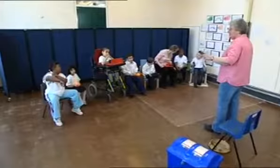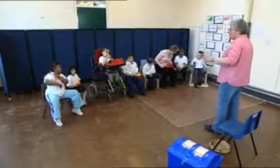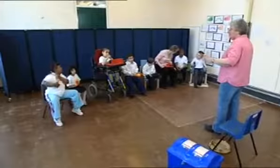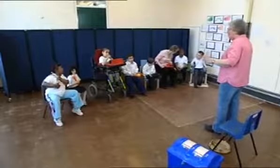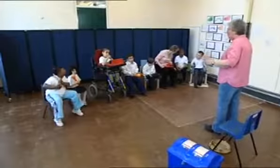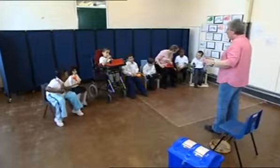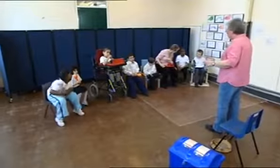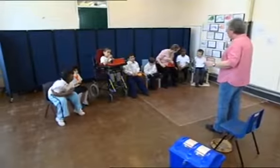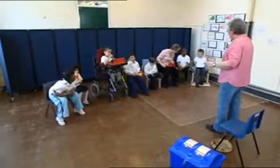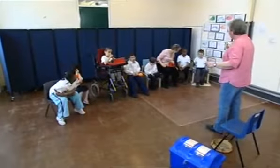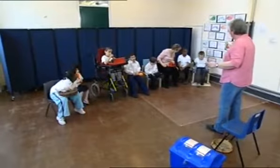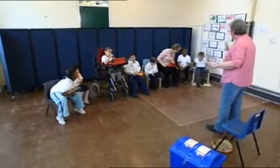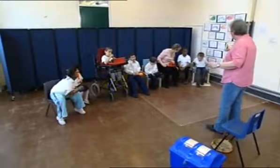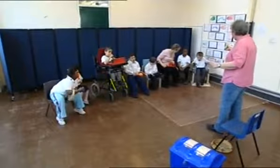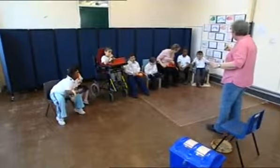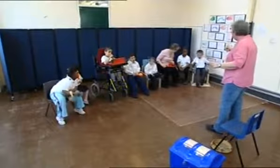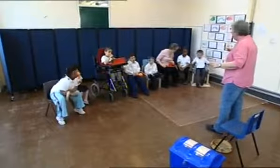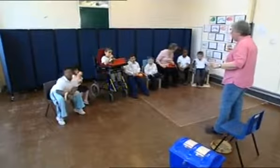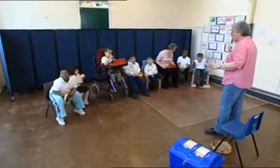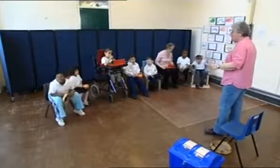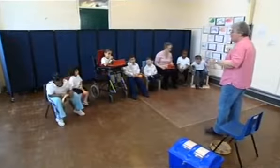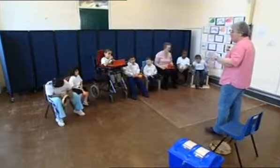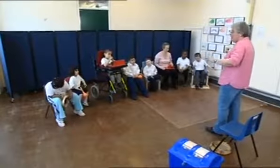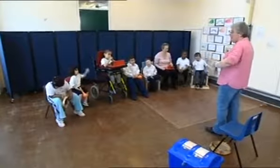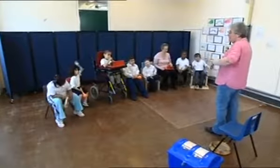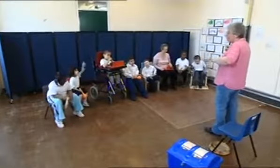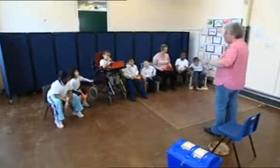and we look not afraid till we sing.